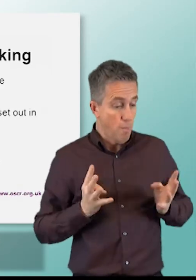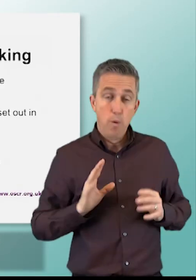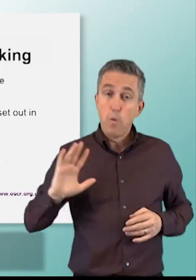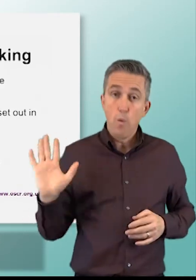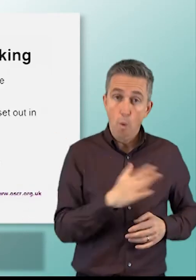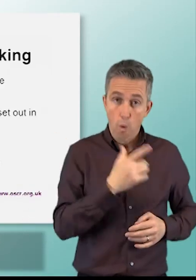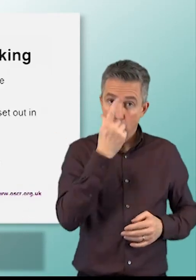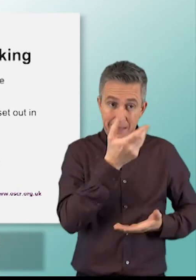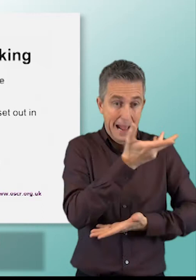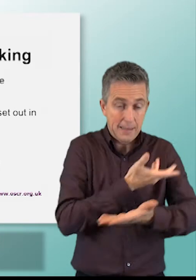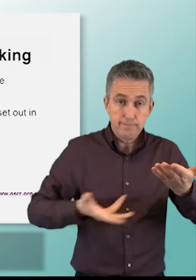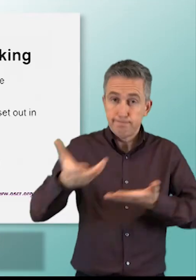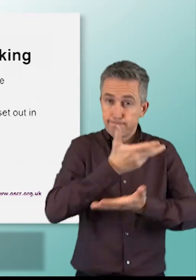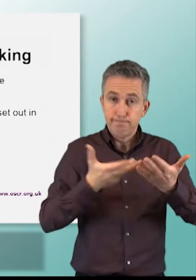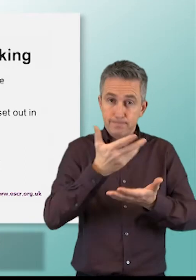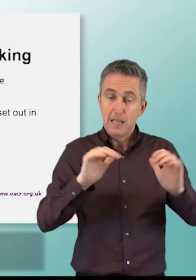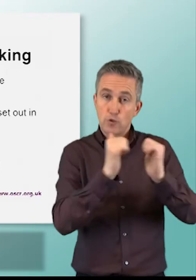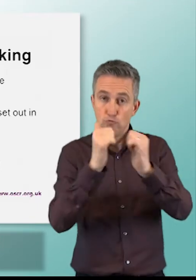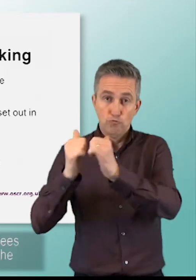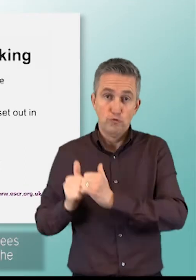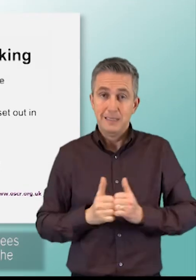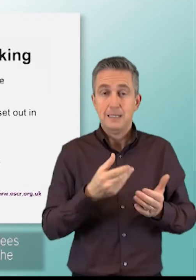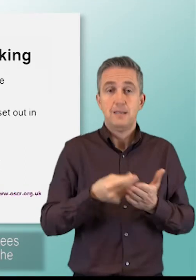the discussions and the decisions that trustees are trying to make.